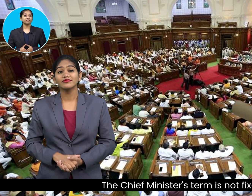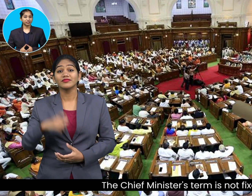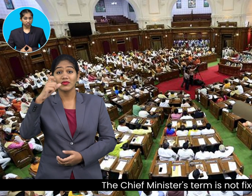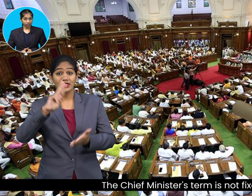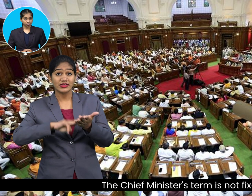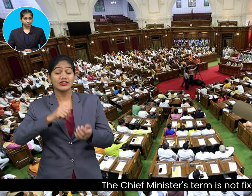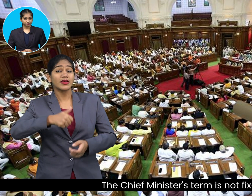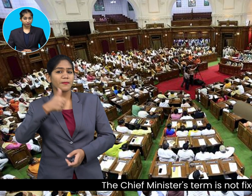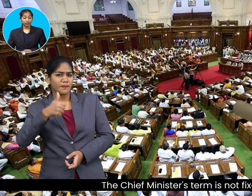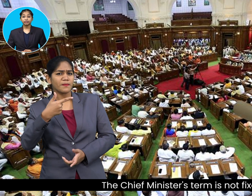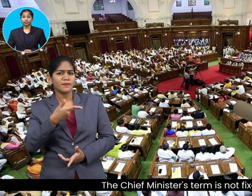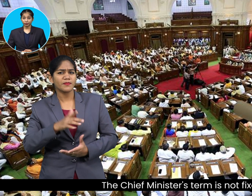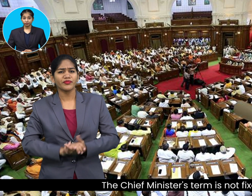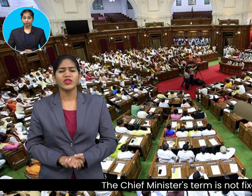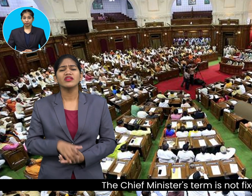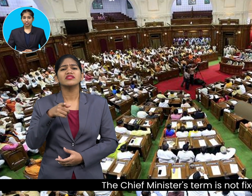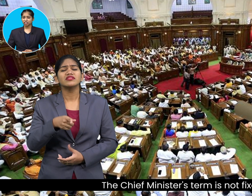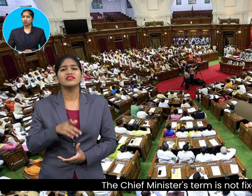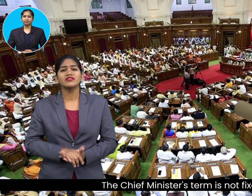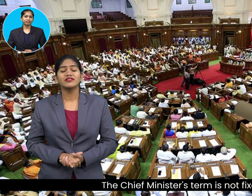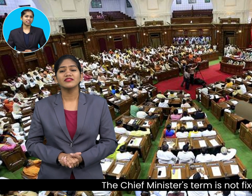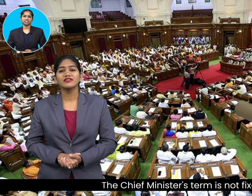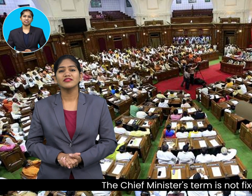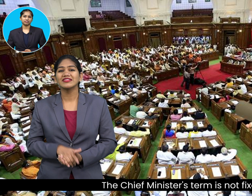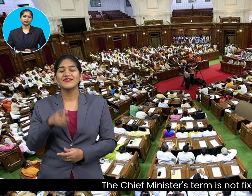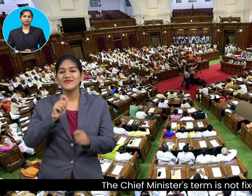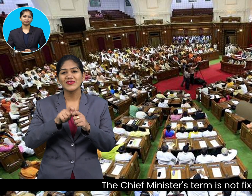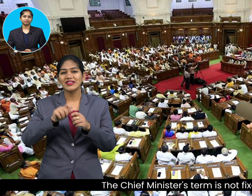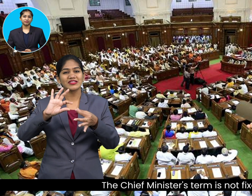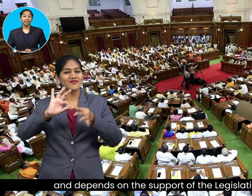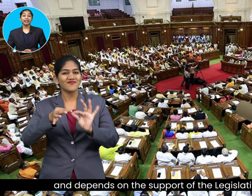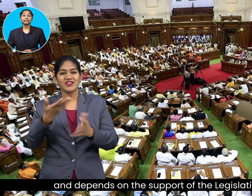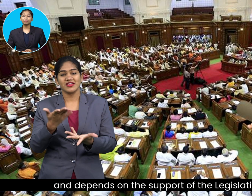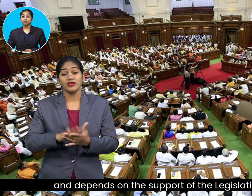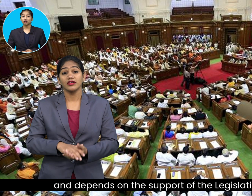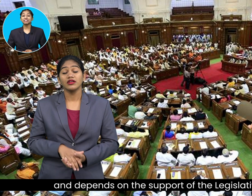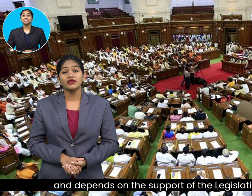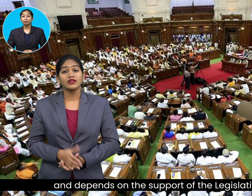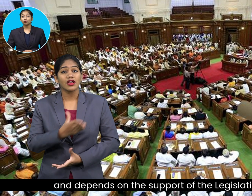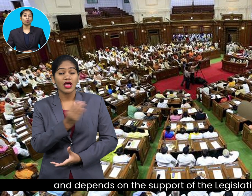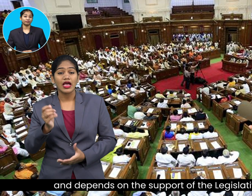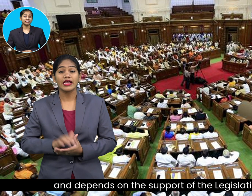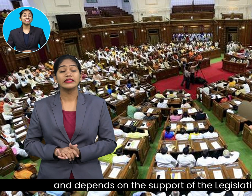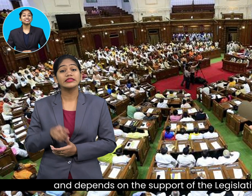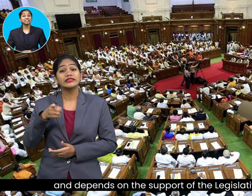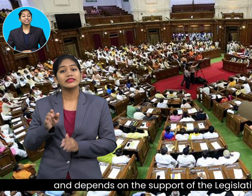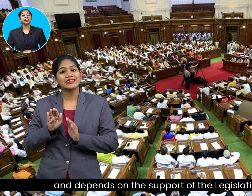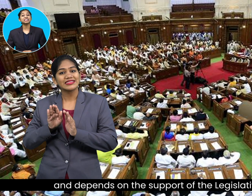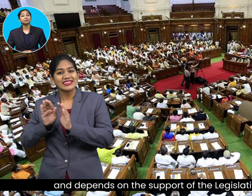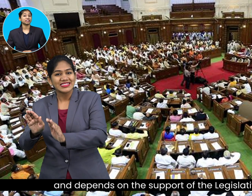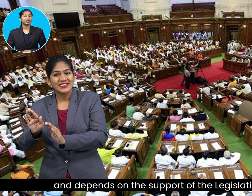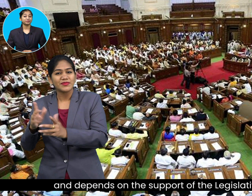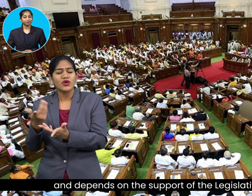The chief minister's term is not fixed and depends on the support of the